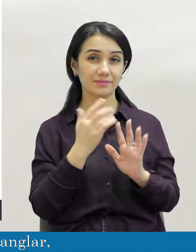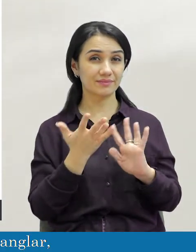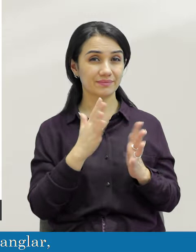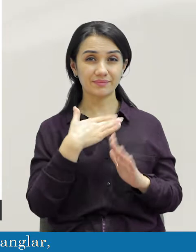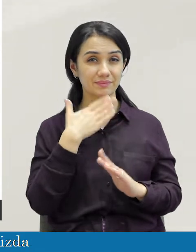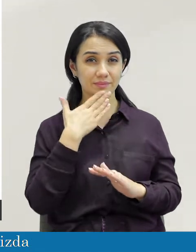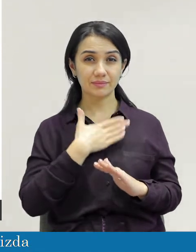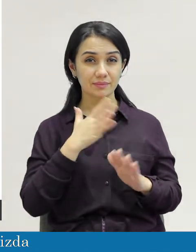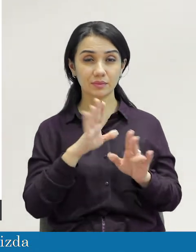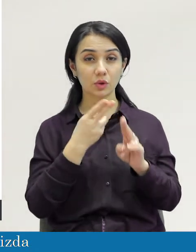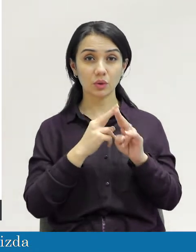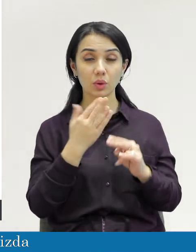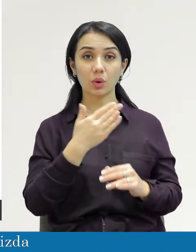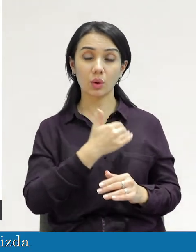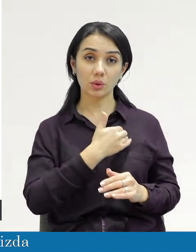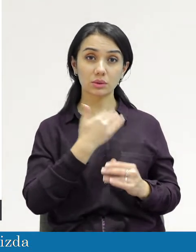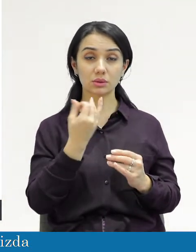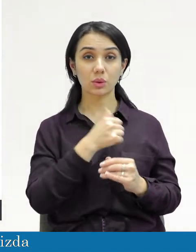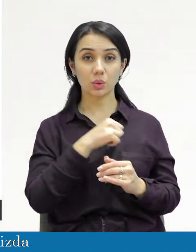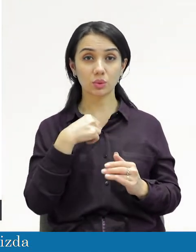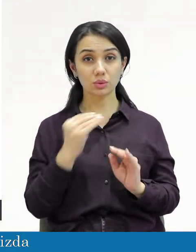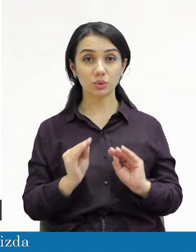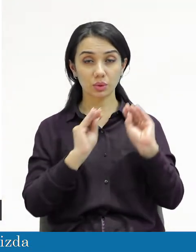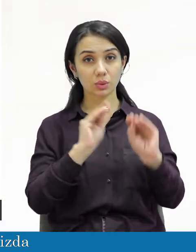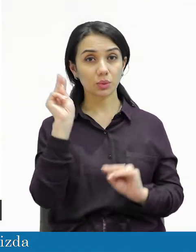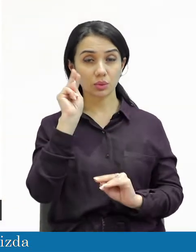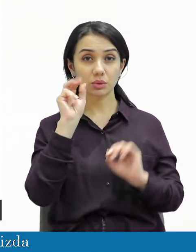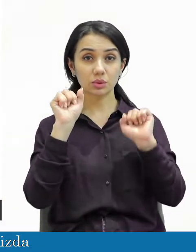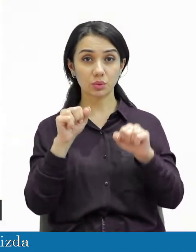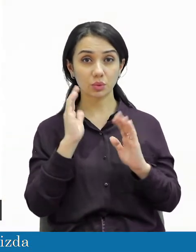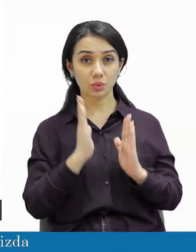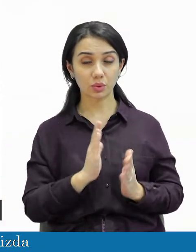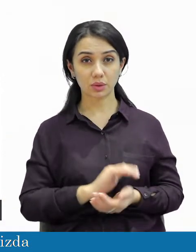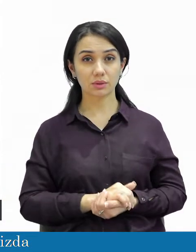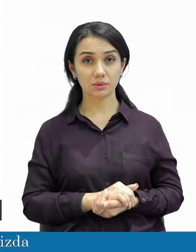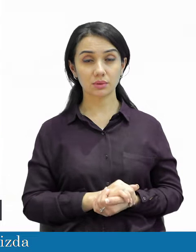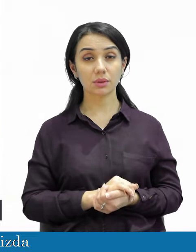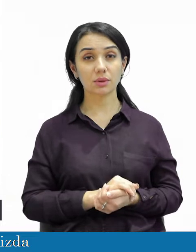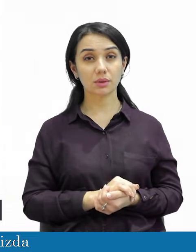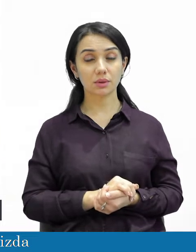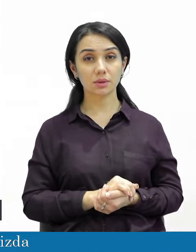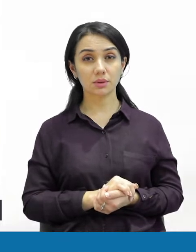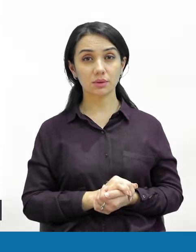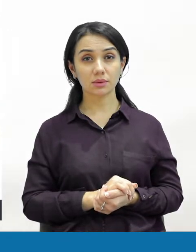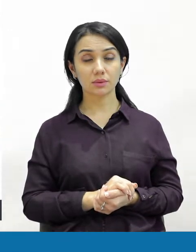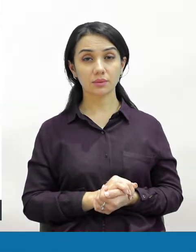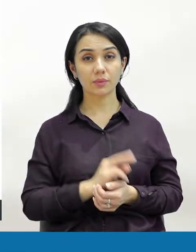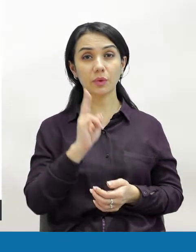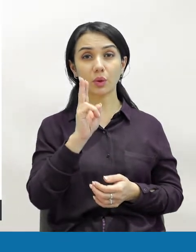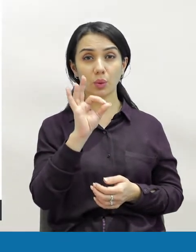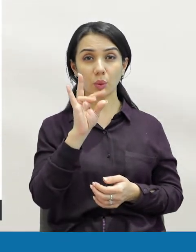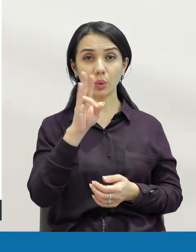uchun agar xohlasangiz buni o'zingizlar o'rnatib, o'rganishingiz mumkin bo'ladi. Demak, keyingisi bizda Content